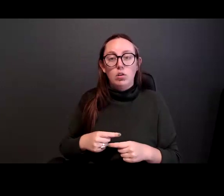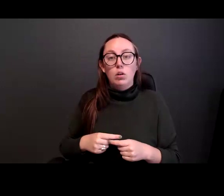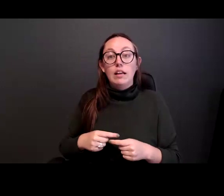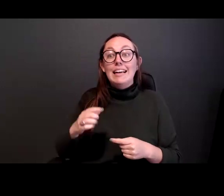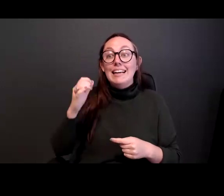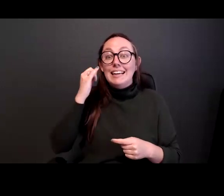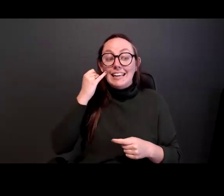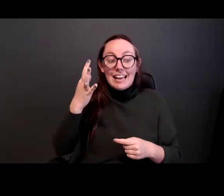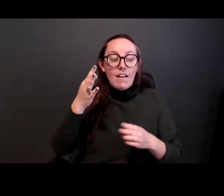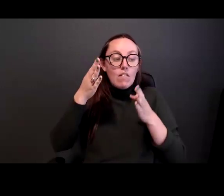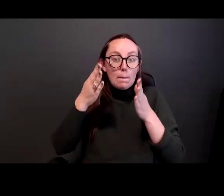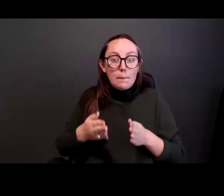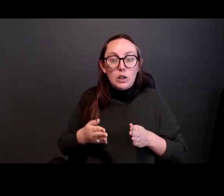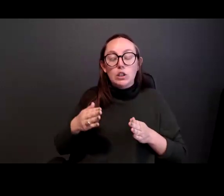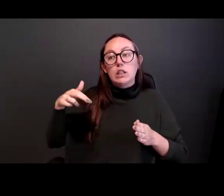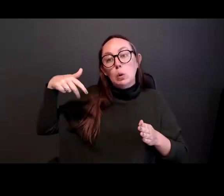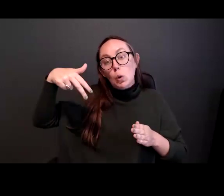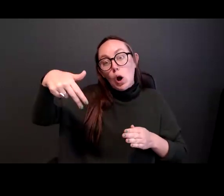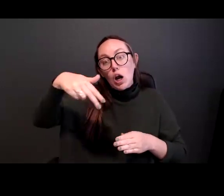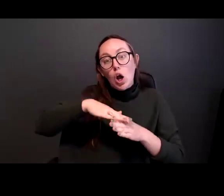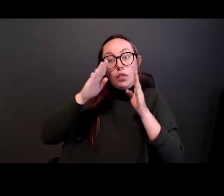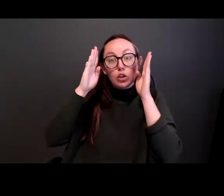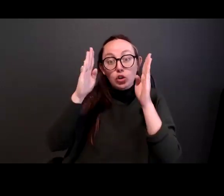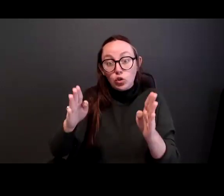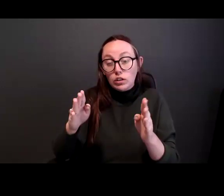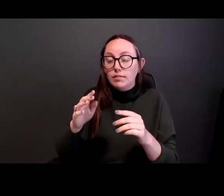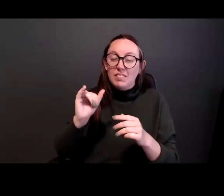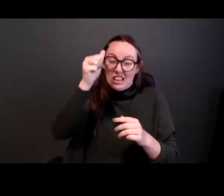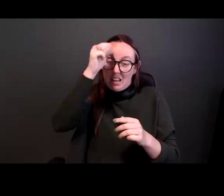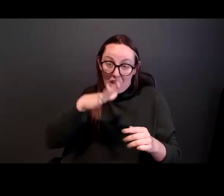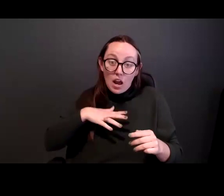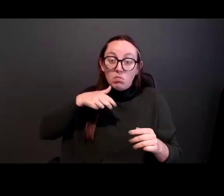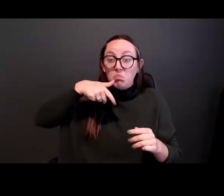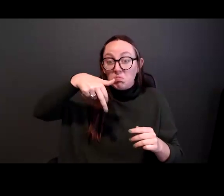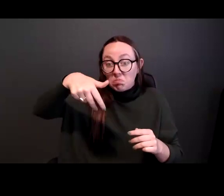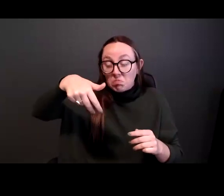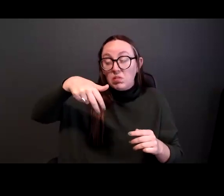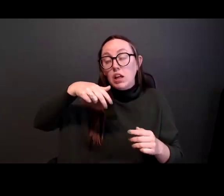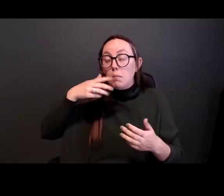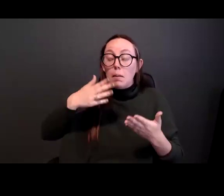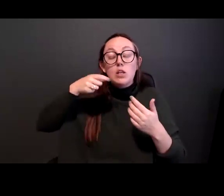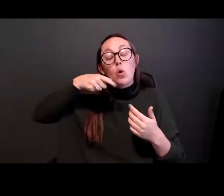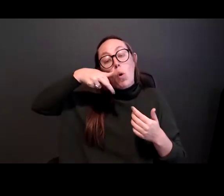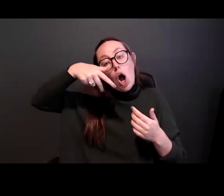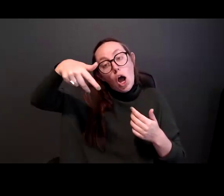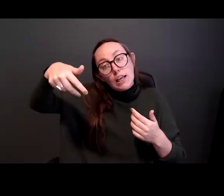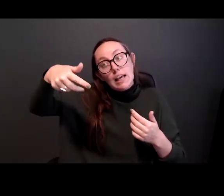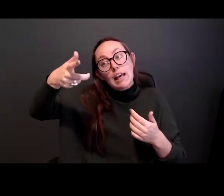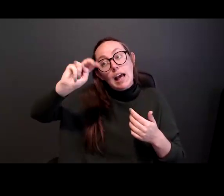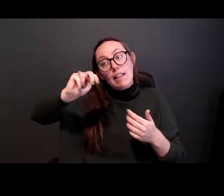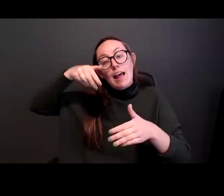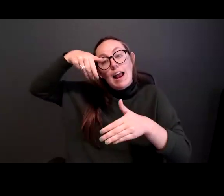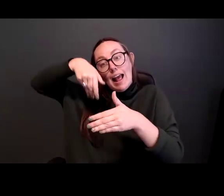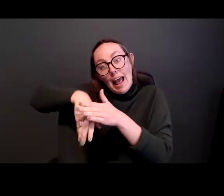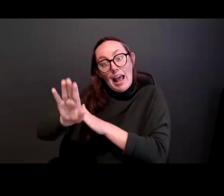have maybe you want to have Archibald walking down the street and then going into the AMP. So you want to have, maybe there's one of those little bells